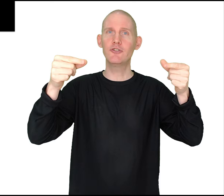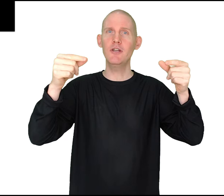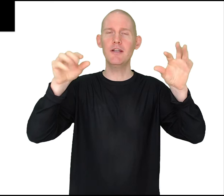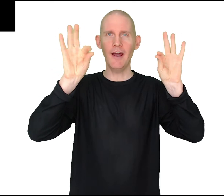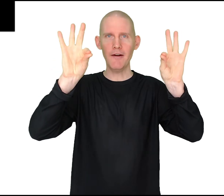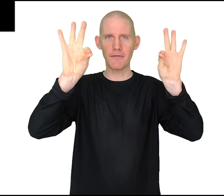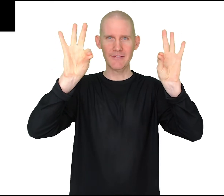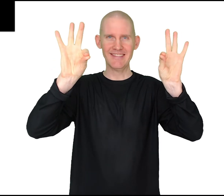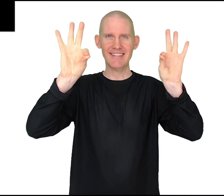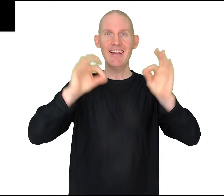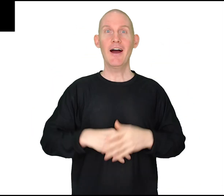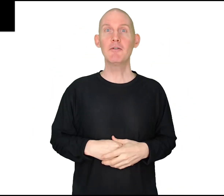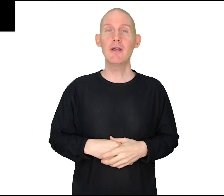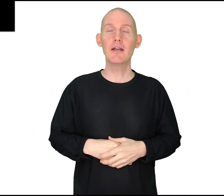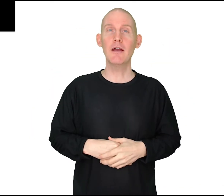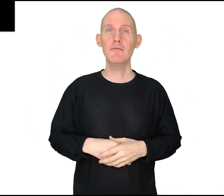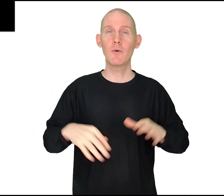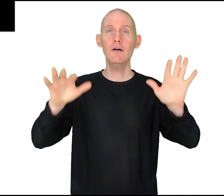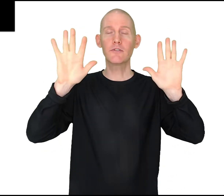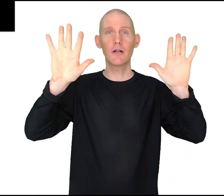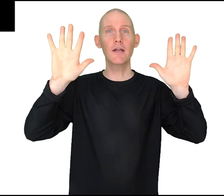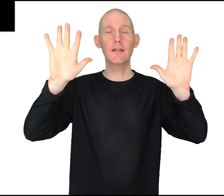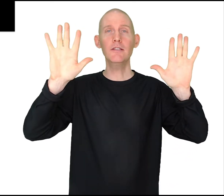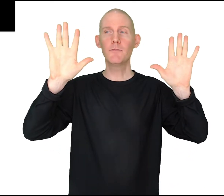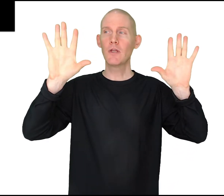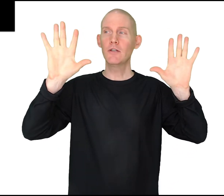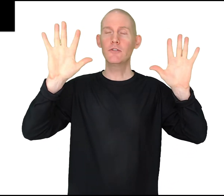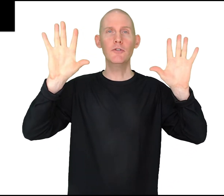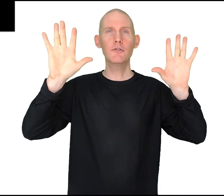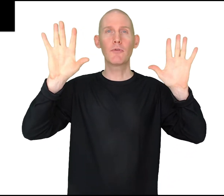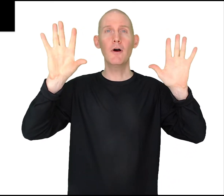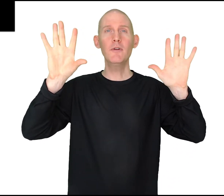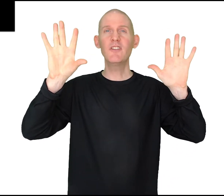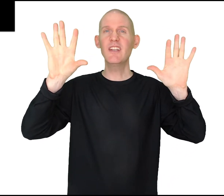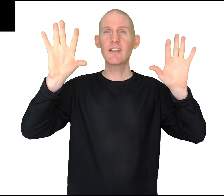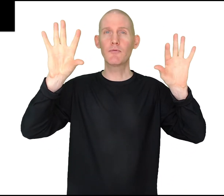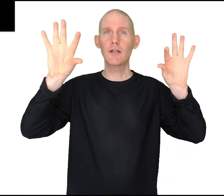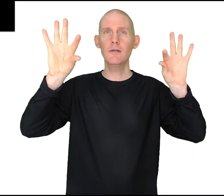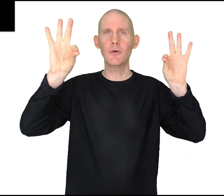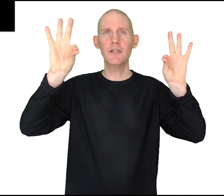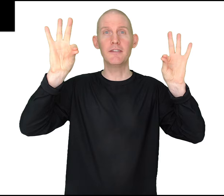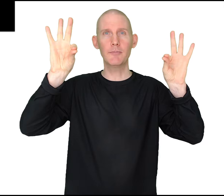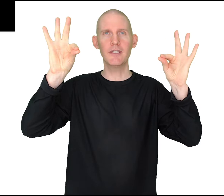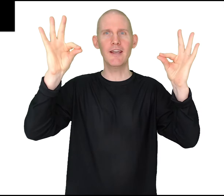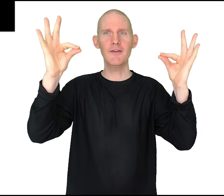G, F. How to make an F? Well, start like this. Just use your thumb and your index finger, bring the tips